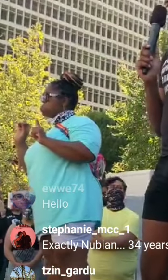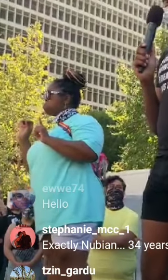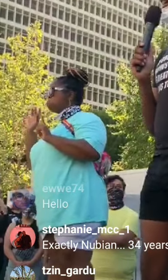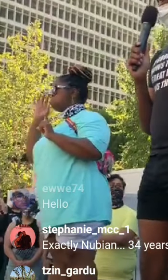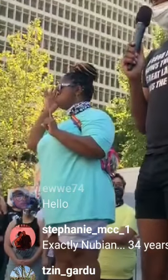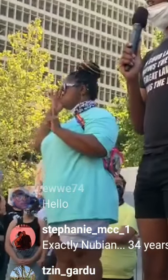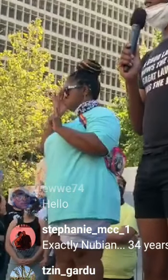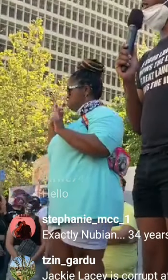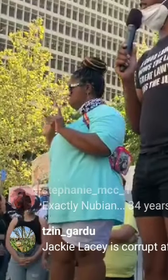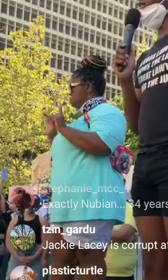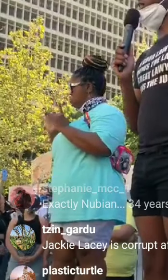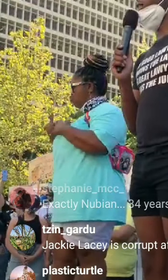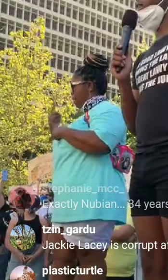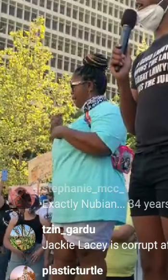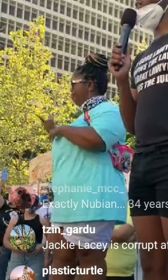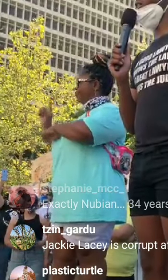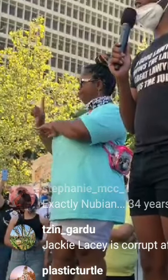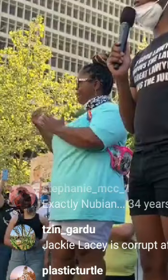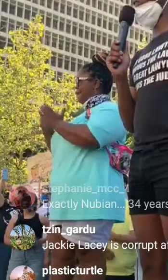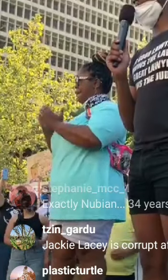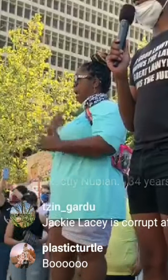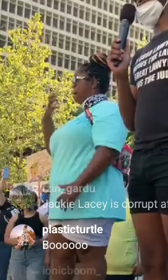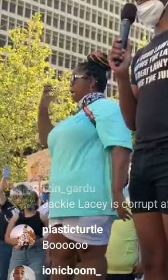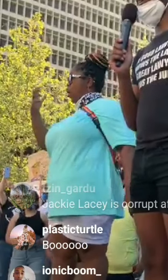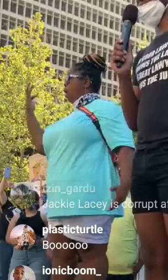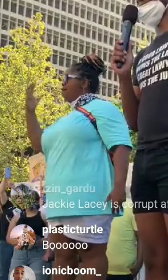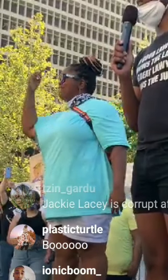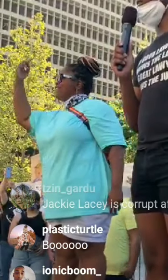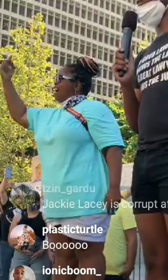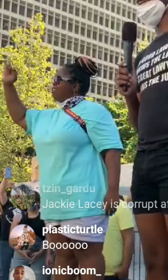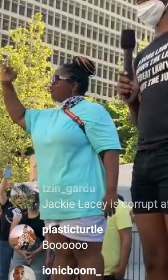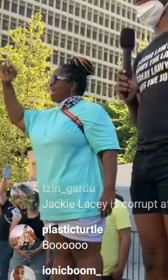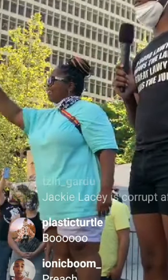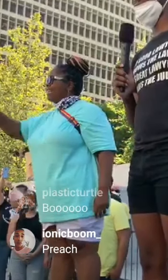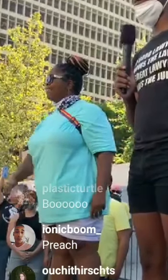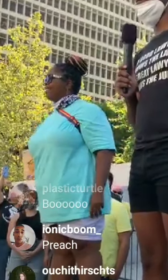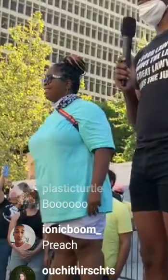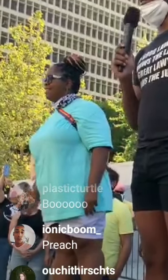And so today I stand here again and I yell, fuck Jackie Lacey.